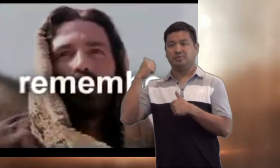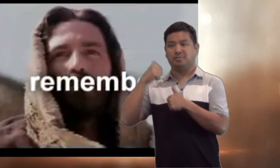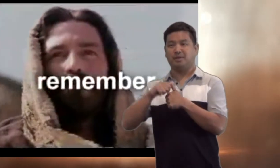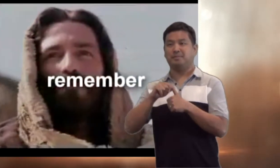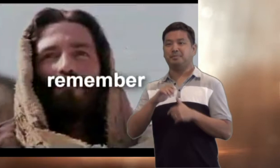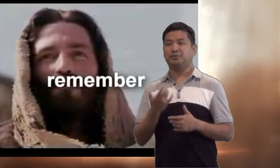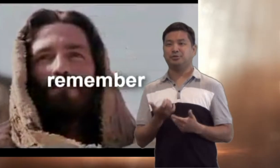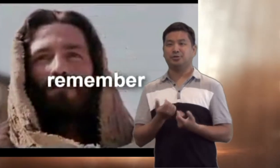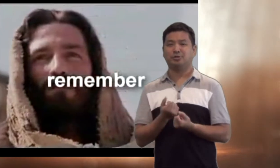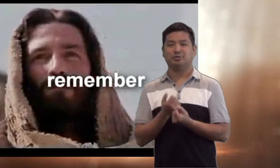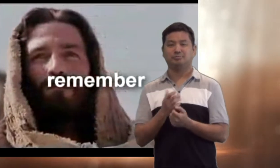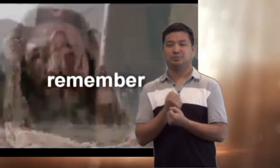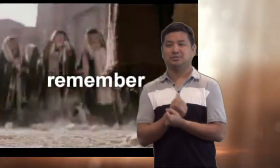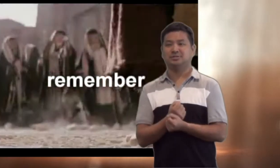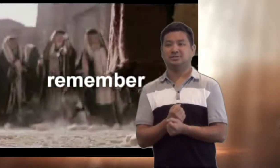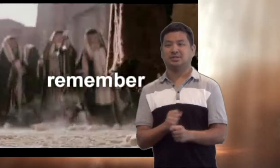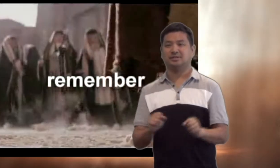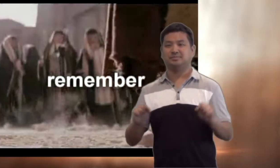Thank you.